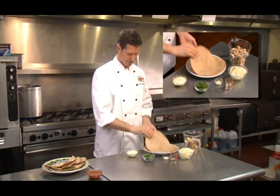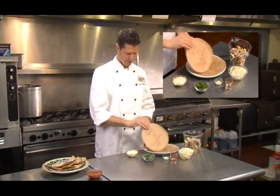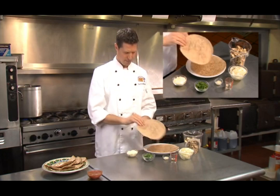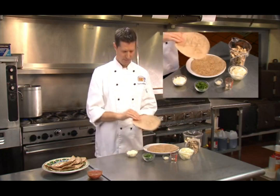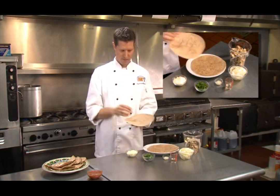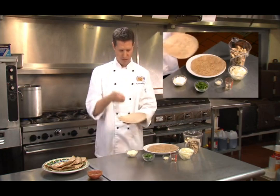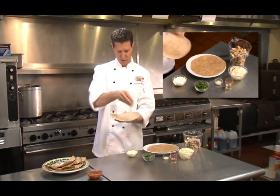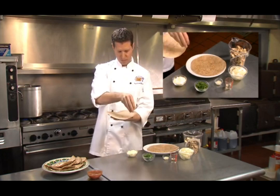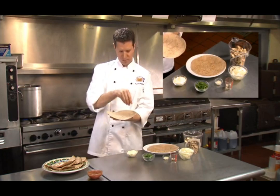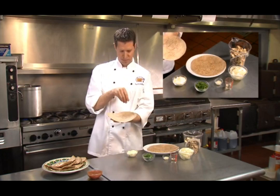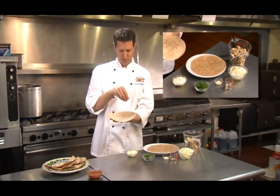this.